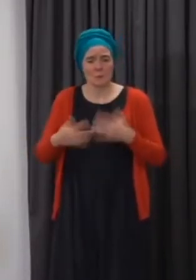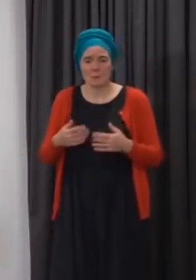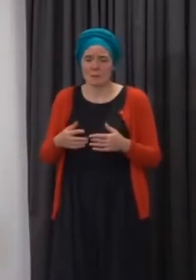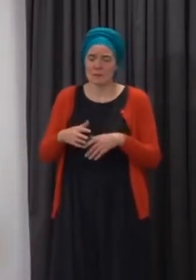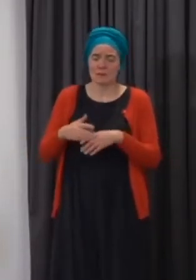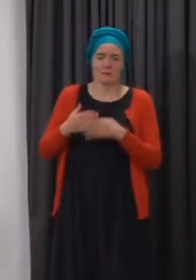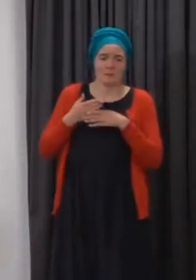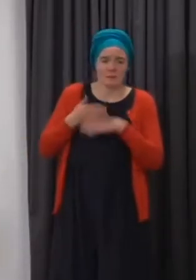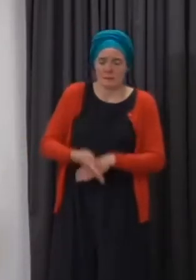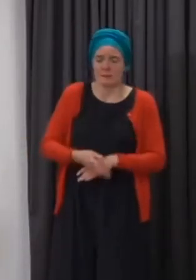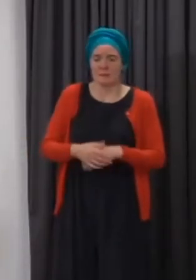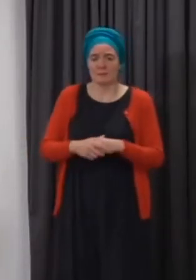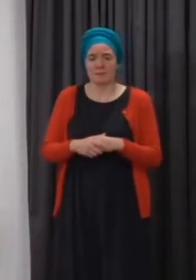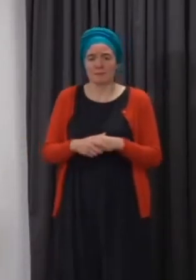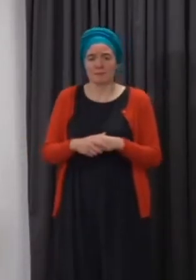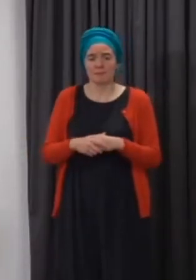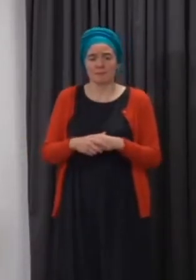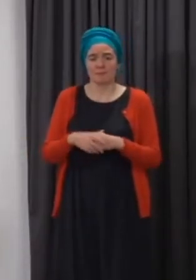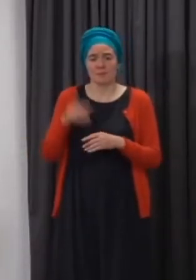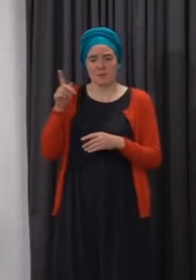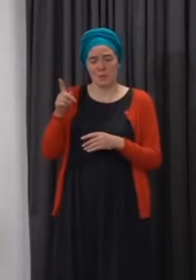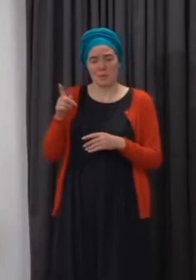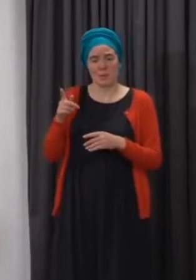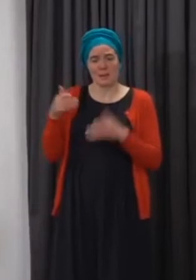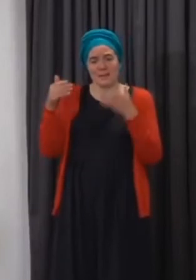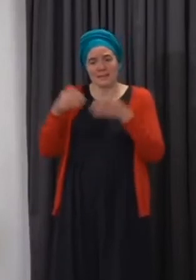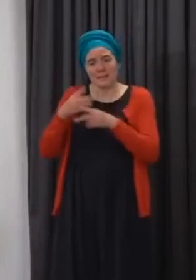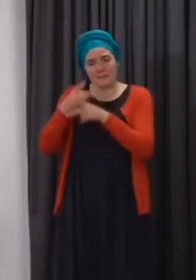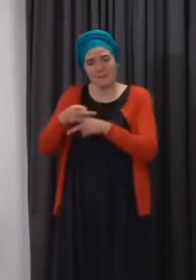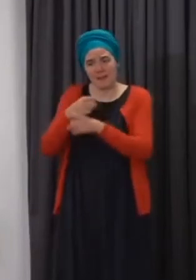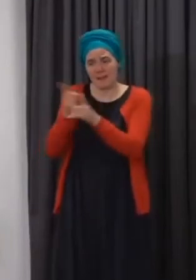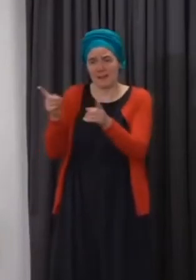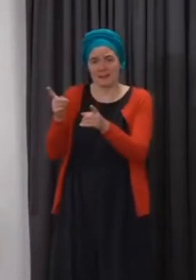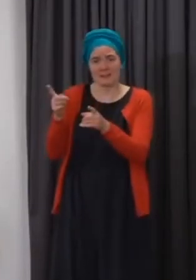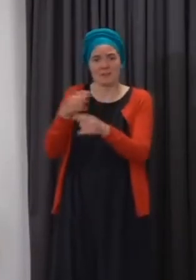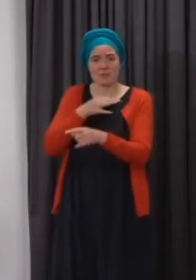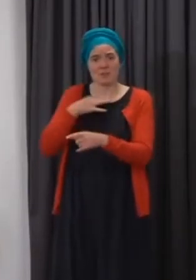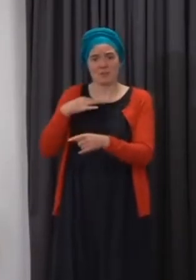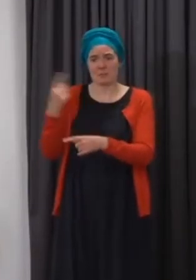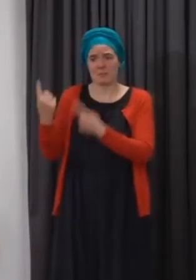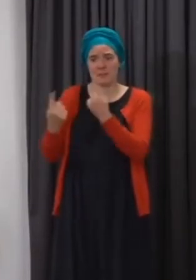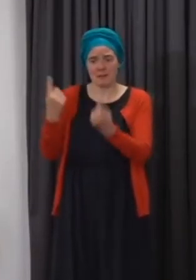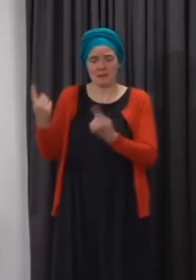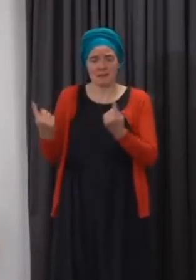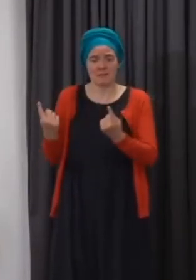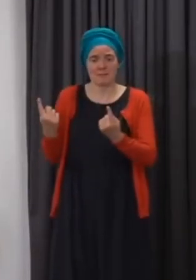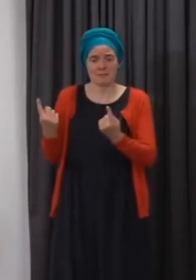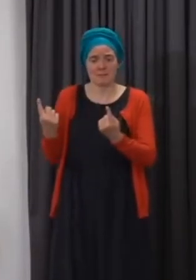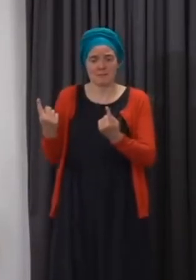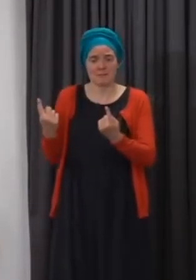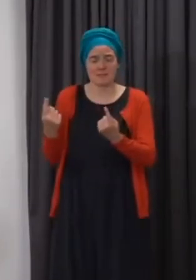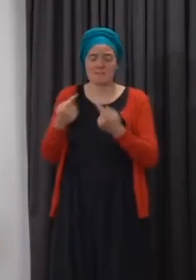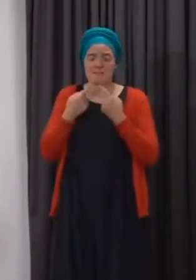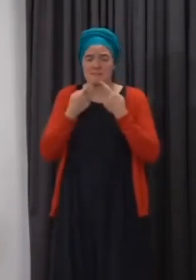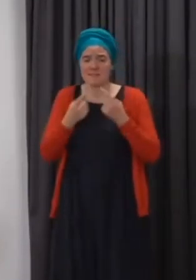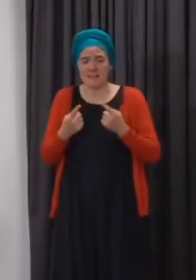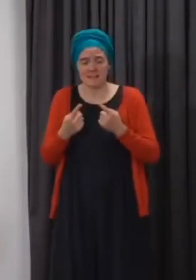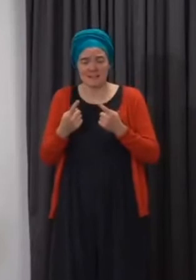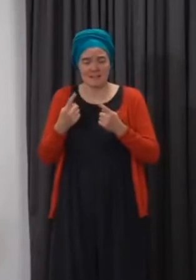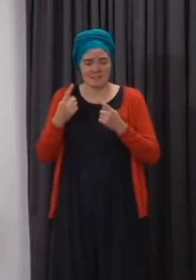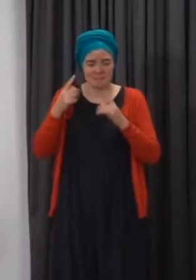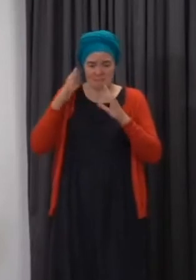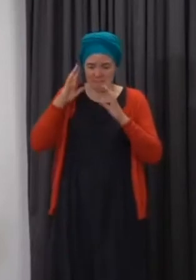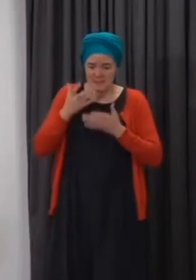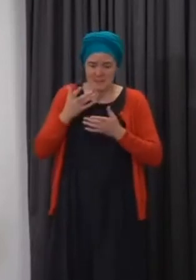intensive care consultants, clinicians themselves talk about their worries that the public perhaps don't fully appreciate the positive impact that they've had,